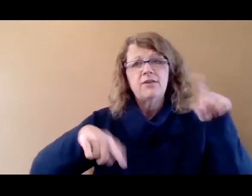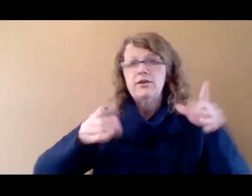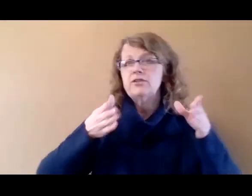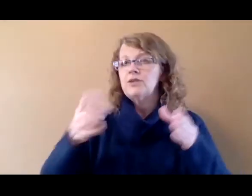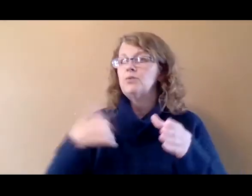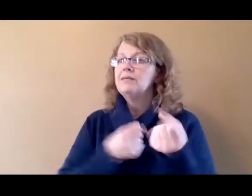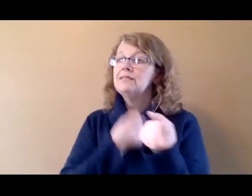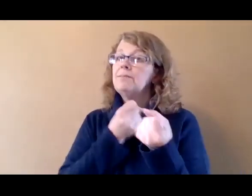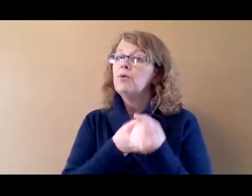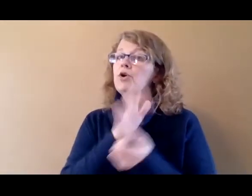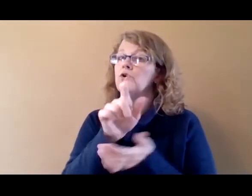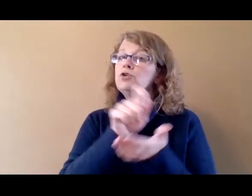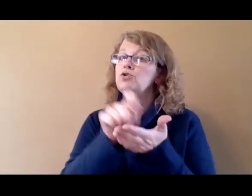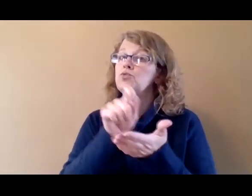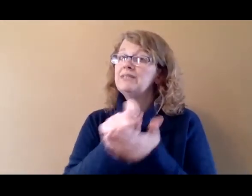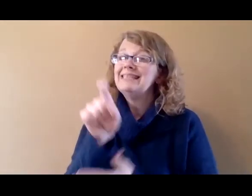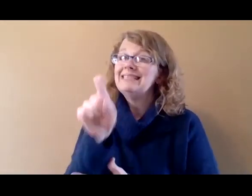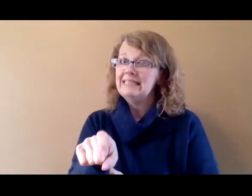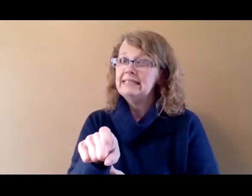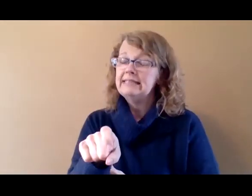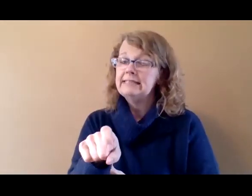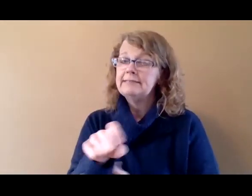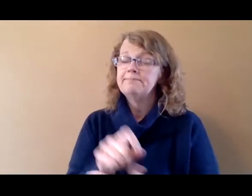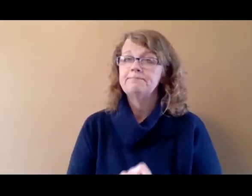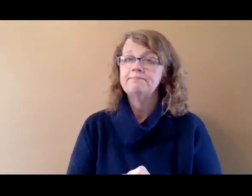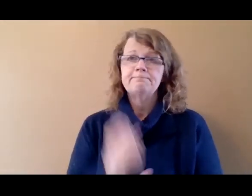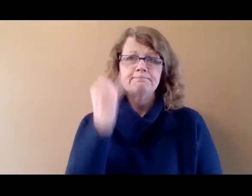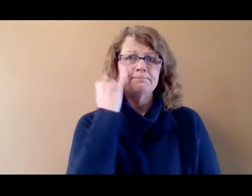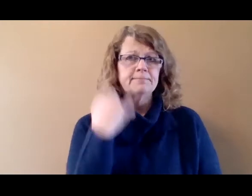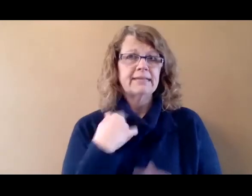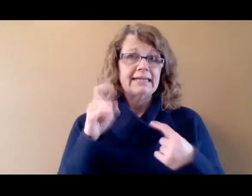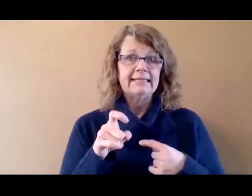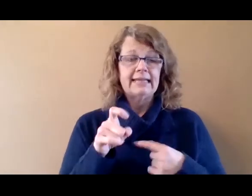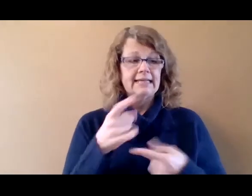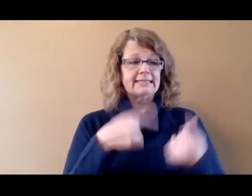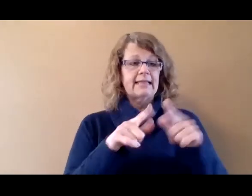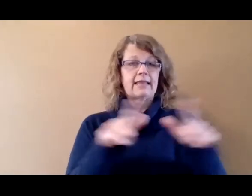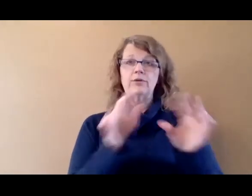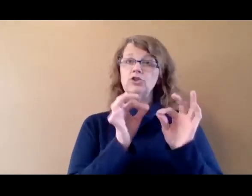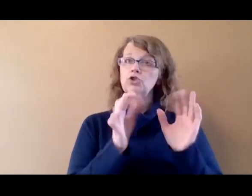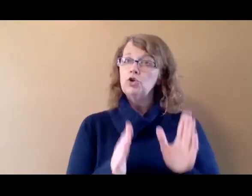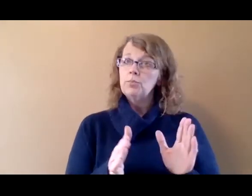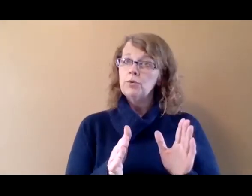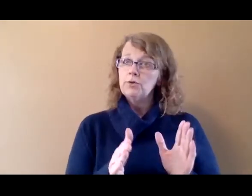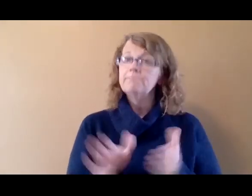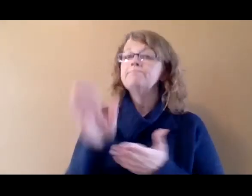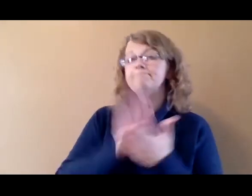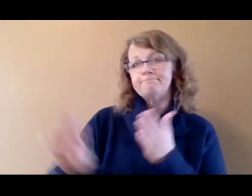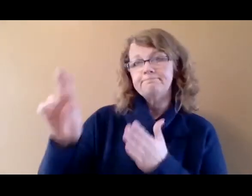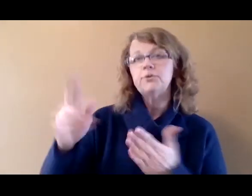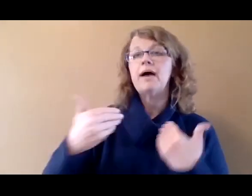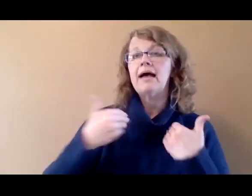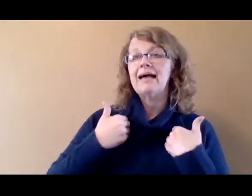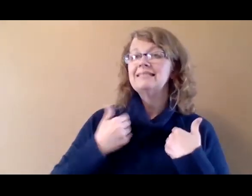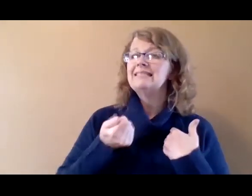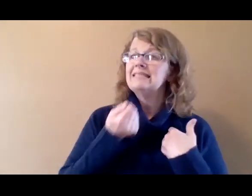your note-taking needs. What if I need a sign language interpreter? Bloomsburg University employs